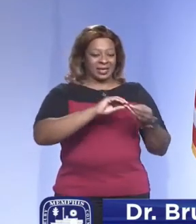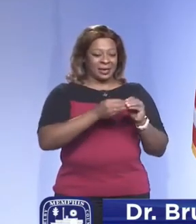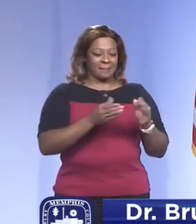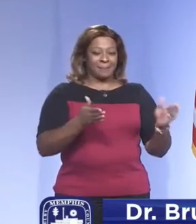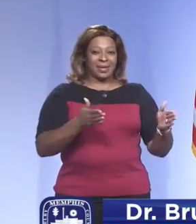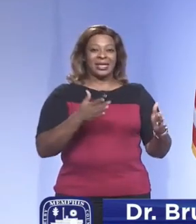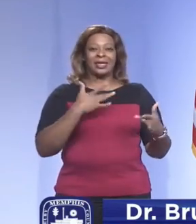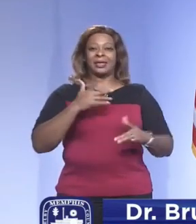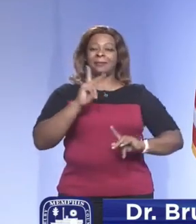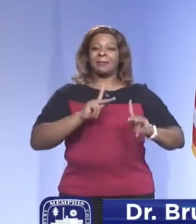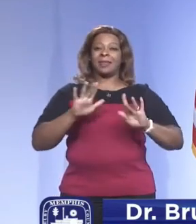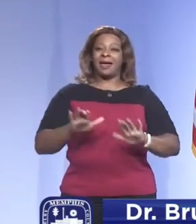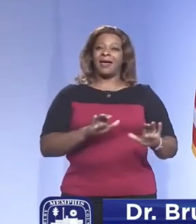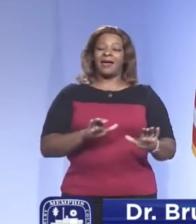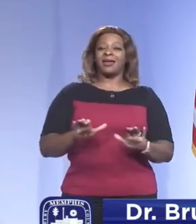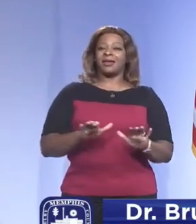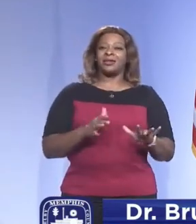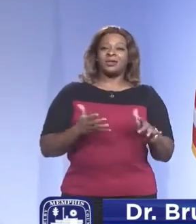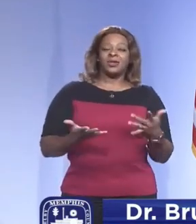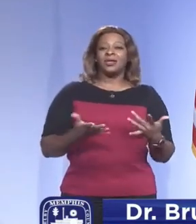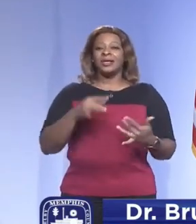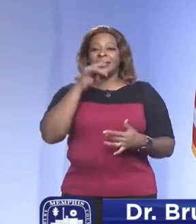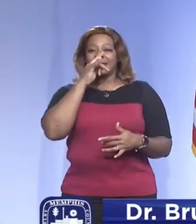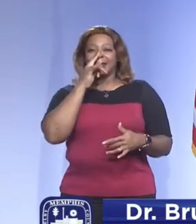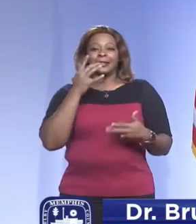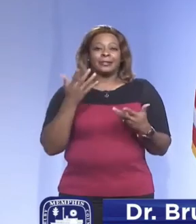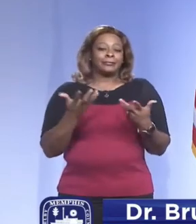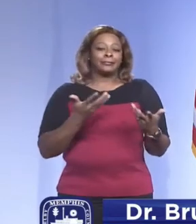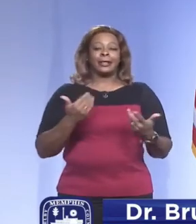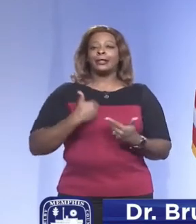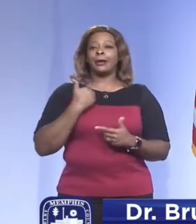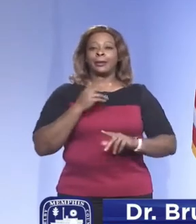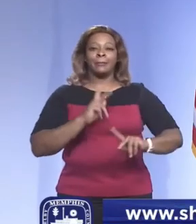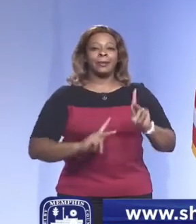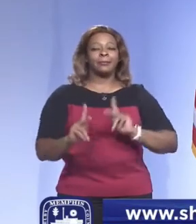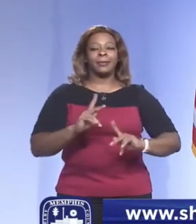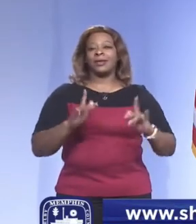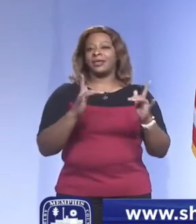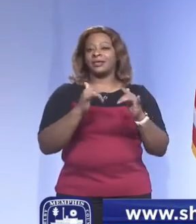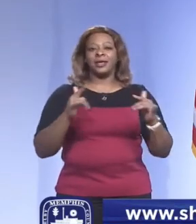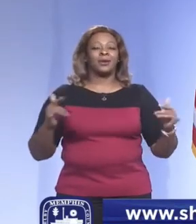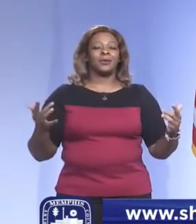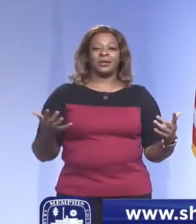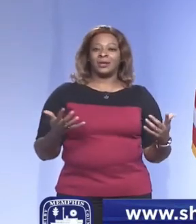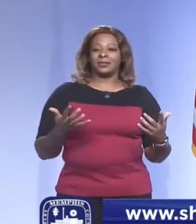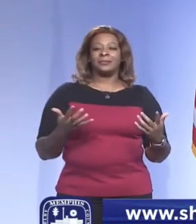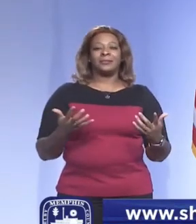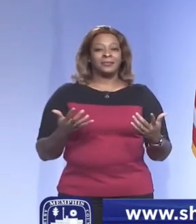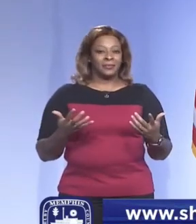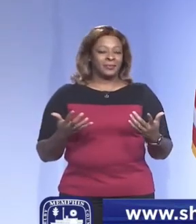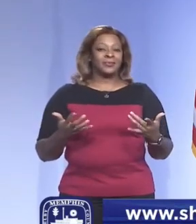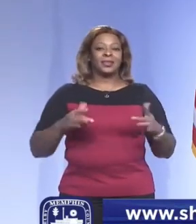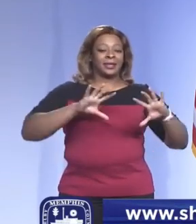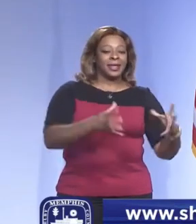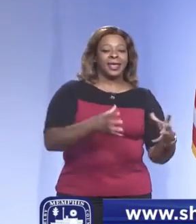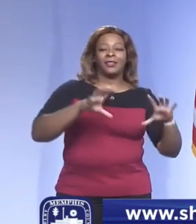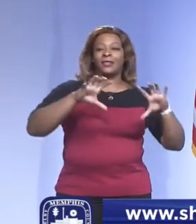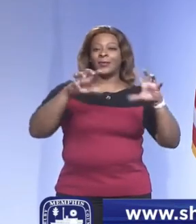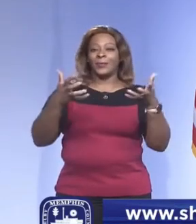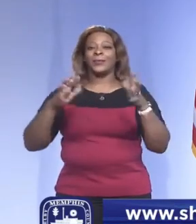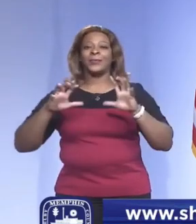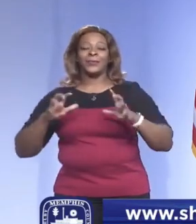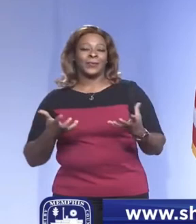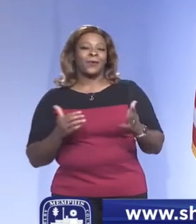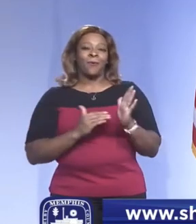tendency of kids, young people, et cetera, gathering,